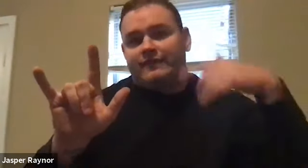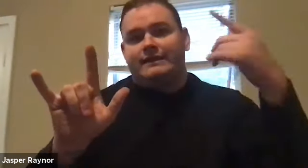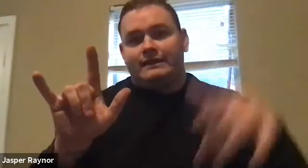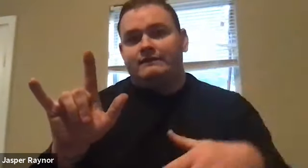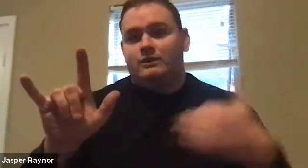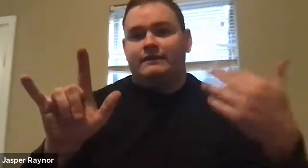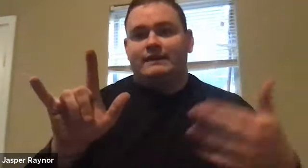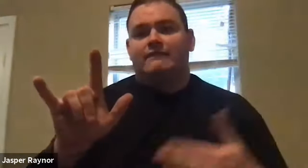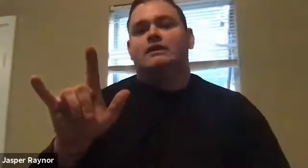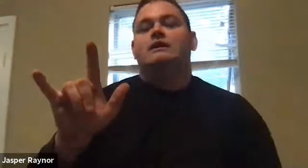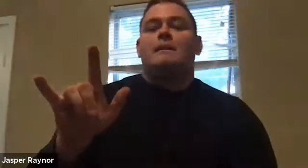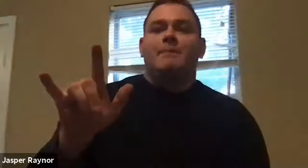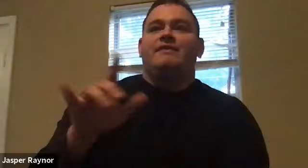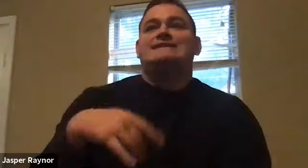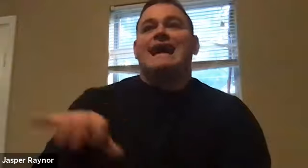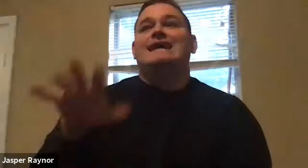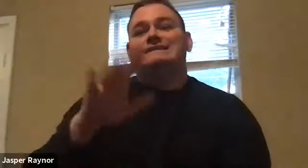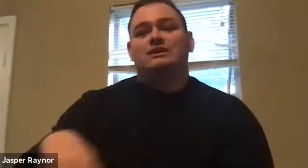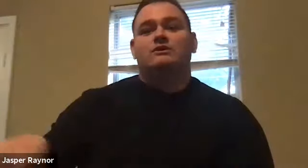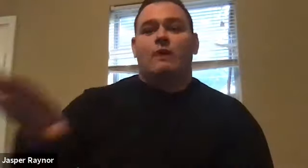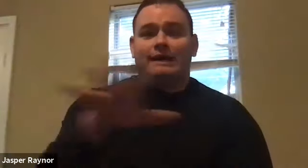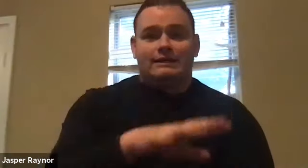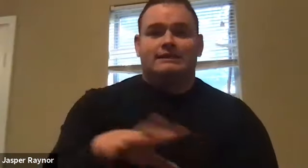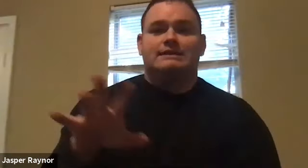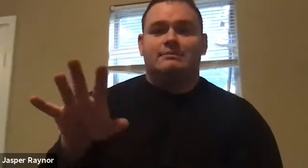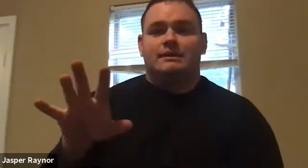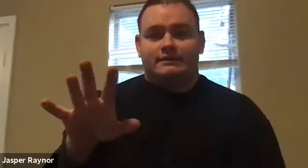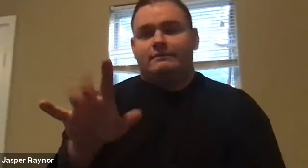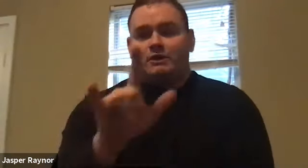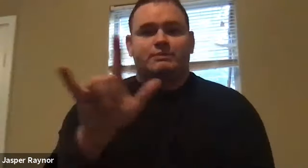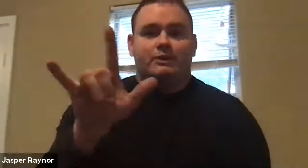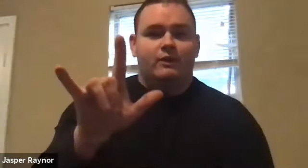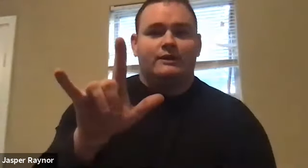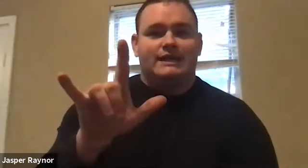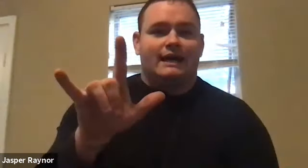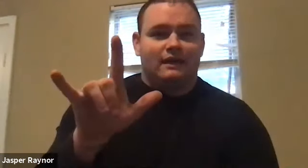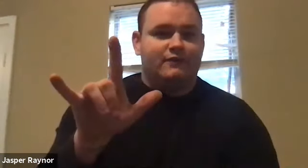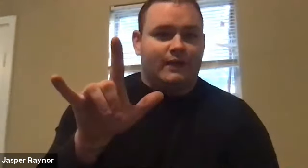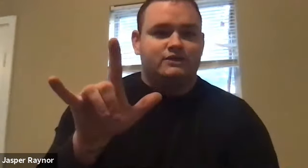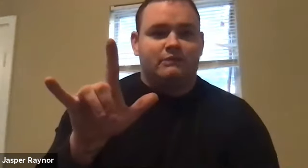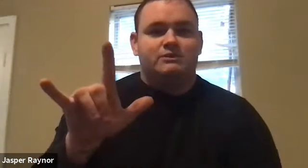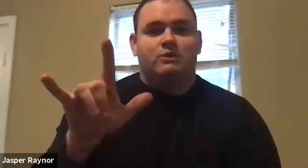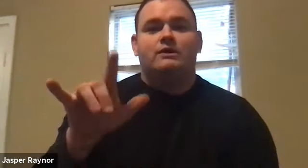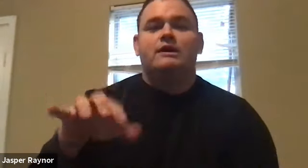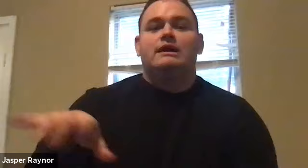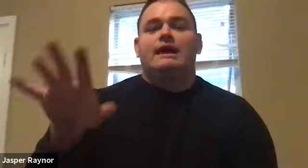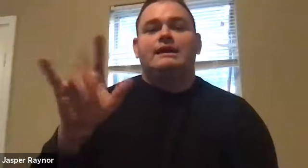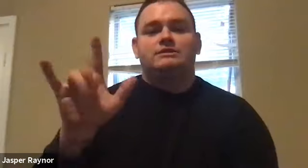think of it. That's what? But the sign is still widely accepted. Most people know it as the I love you handshake as well. Yeah. And